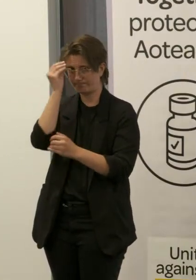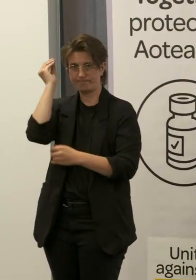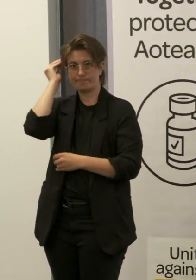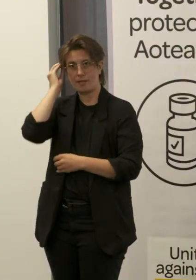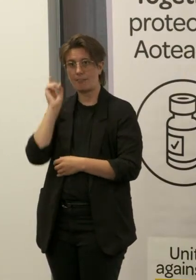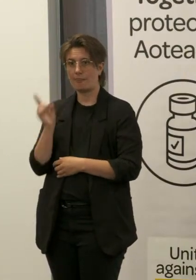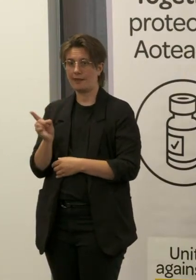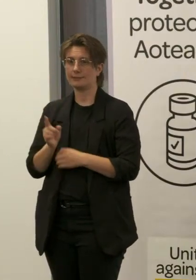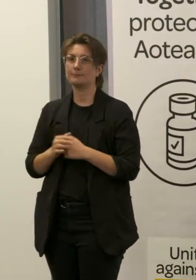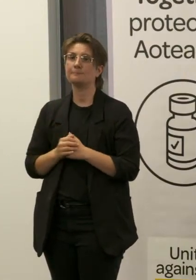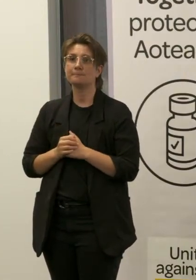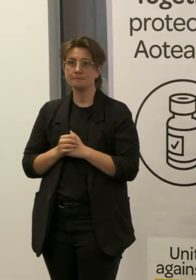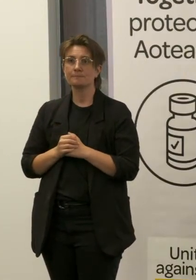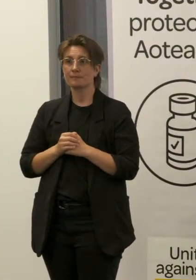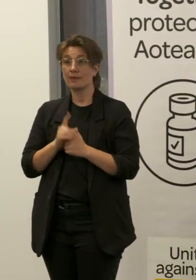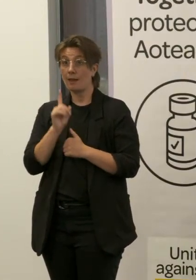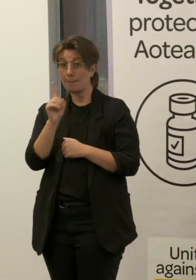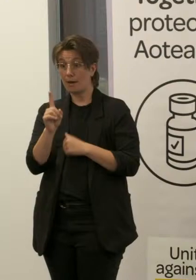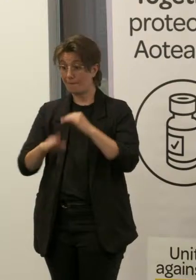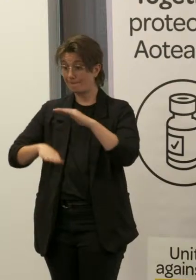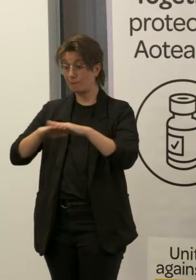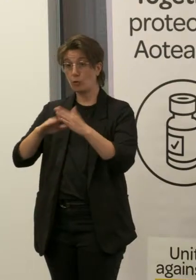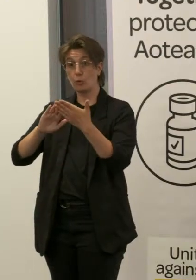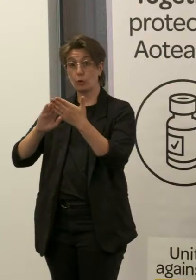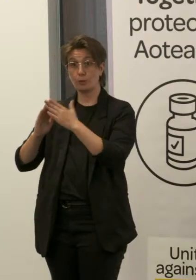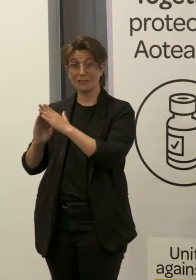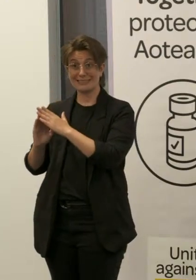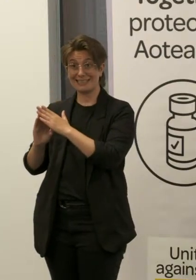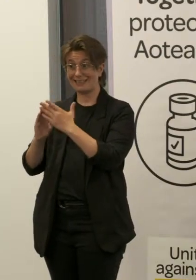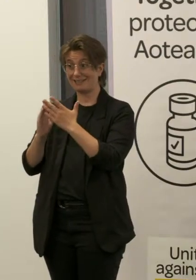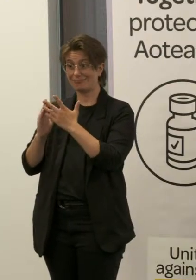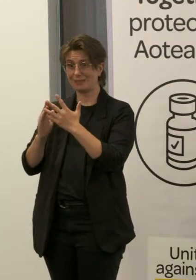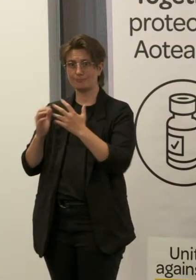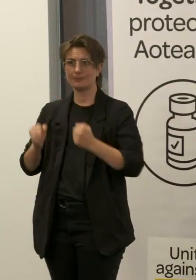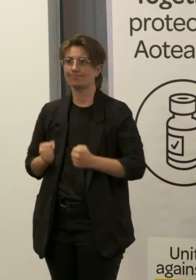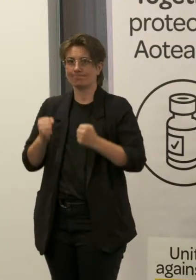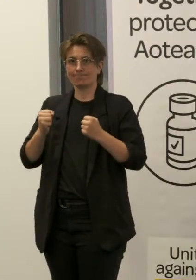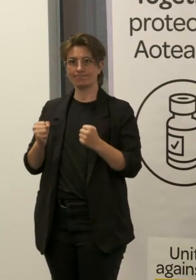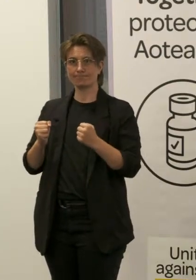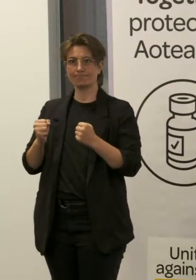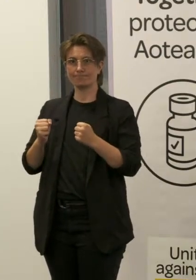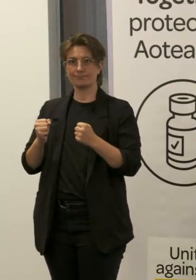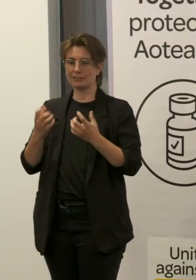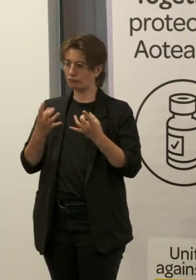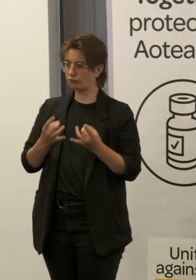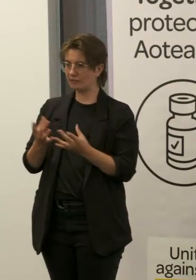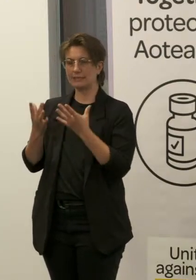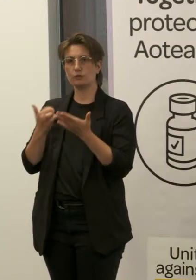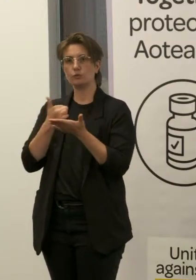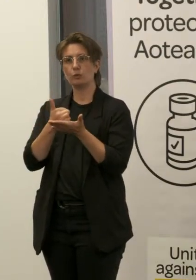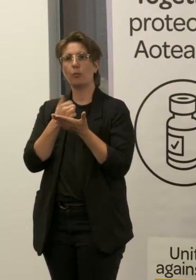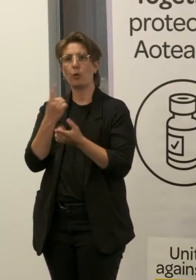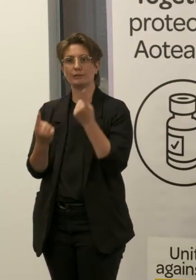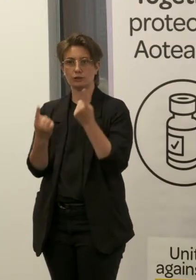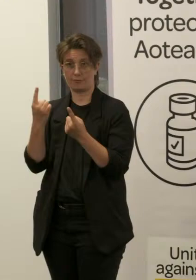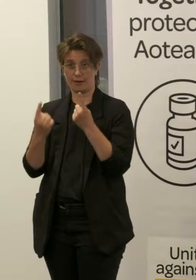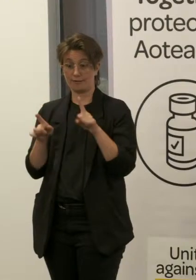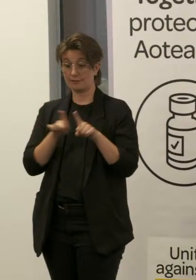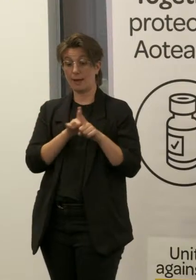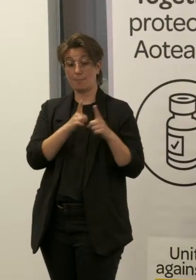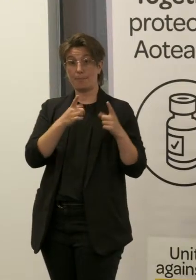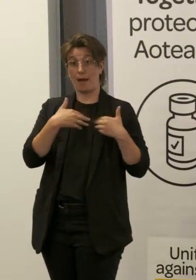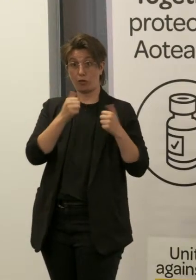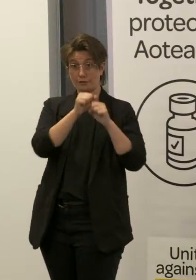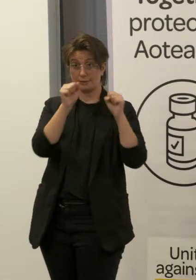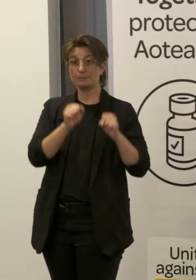whole community stepping up and supporting each other. And that's what we've been doing on a daily basis when we have new cases coming in.